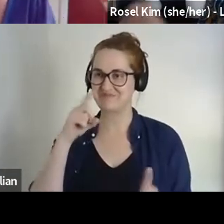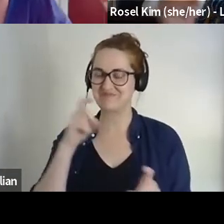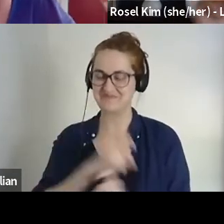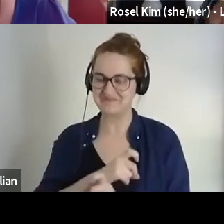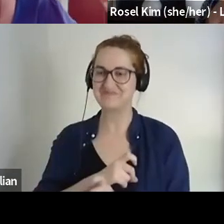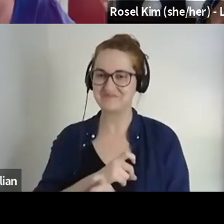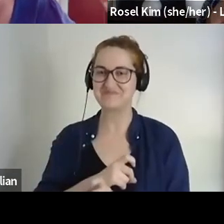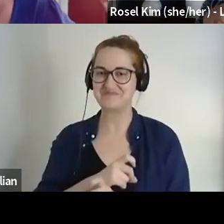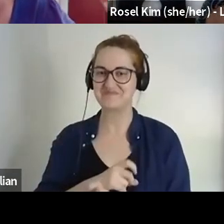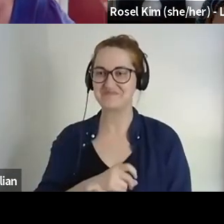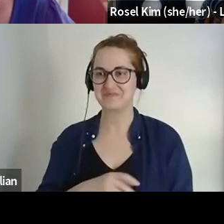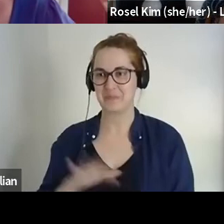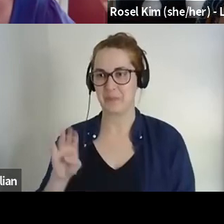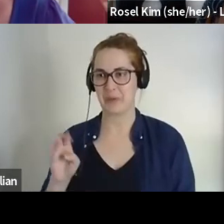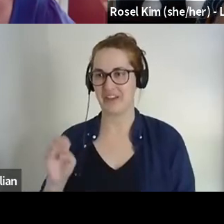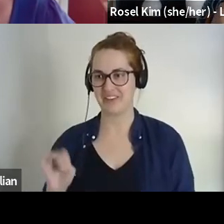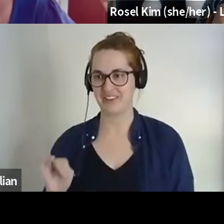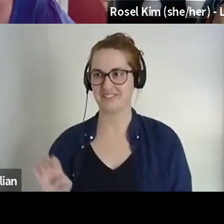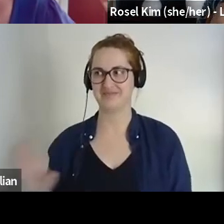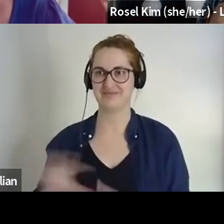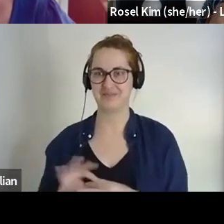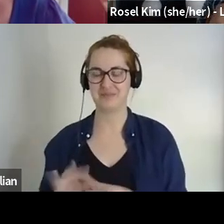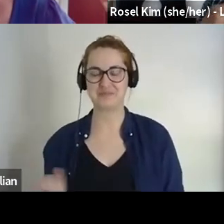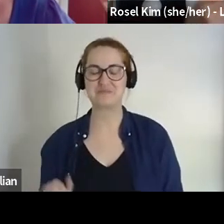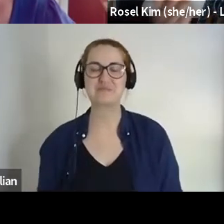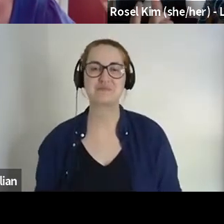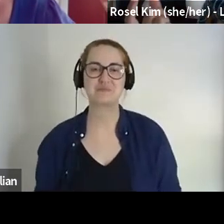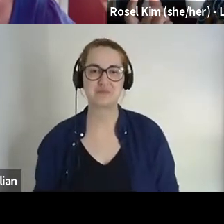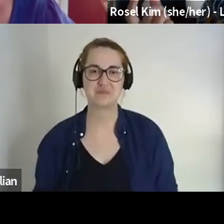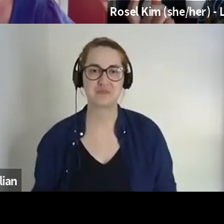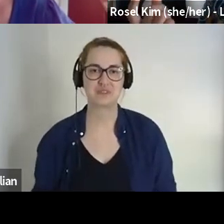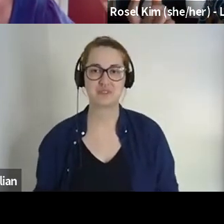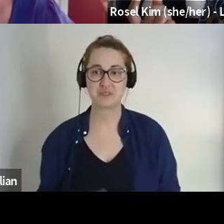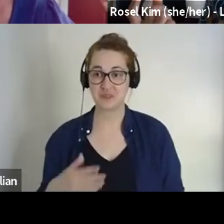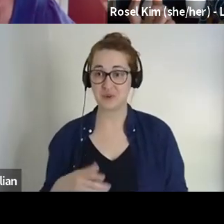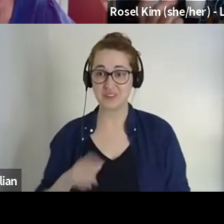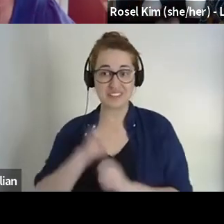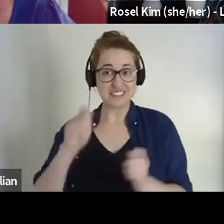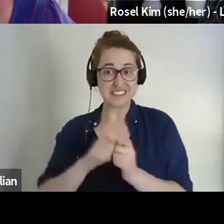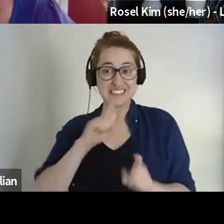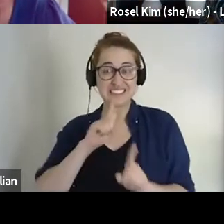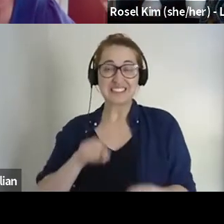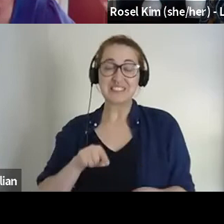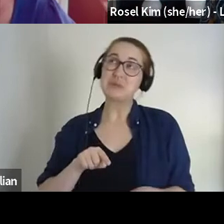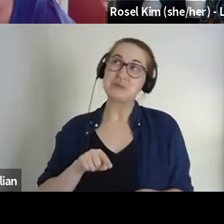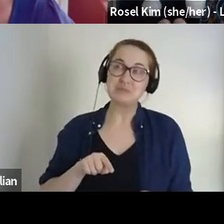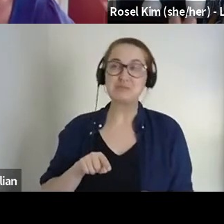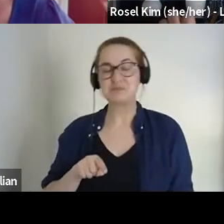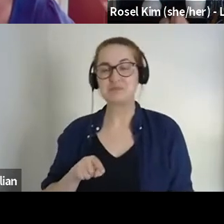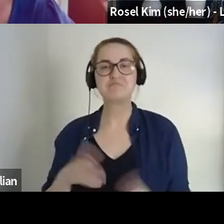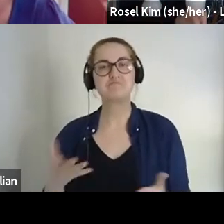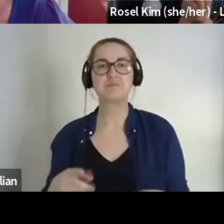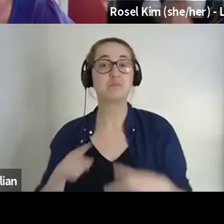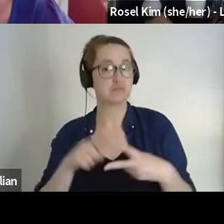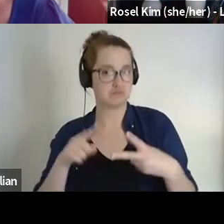to. Yeah, I'm not sure if I have an exact answer, but I think 2 points I'll make is that I think